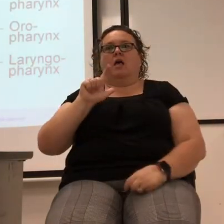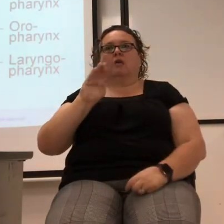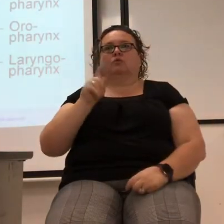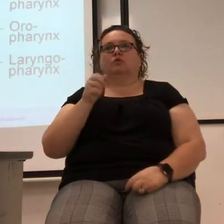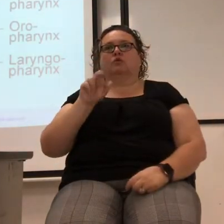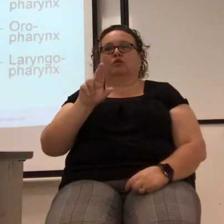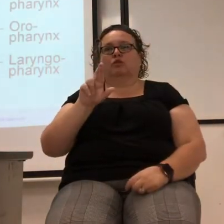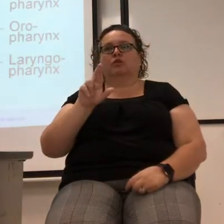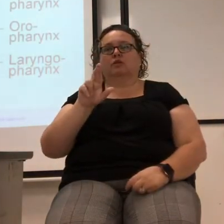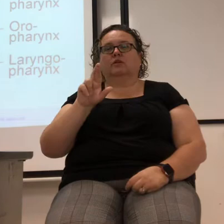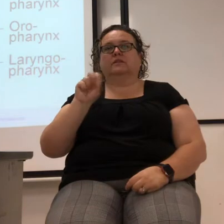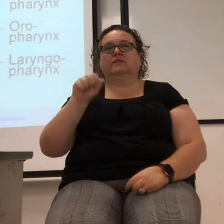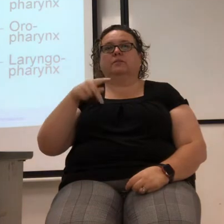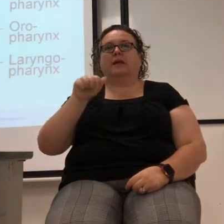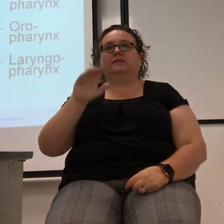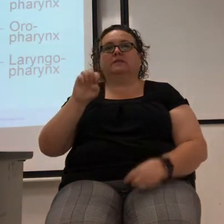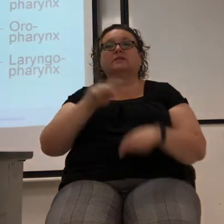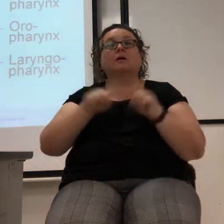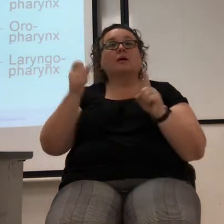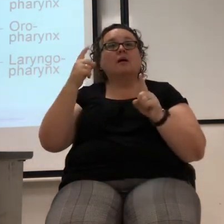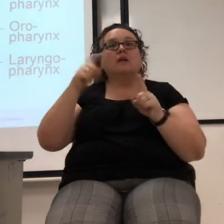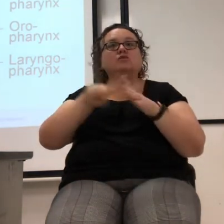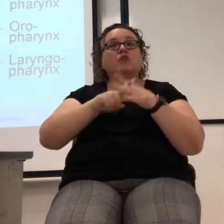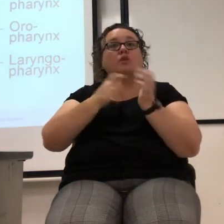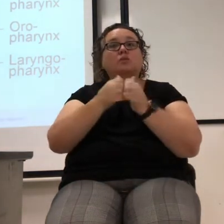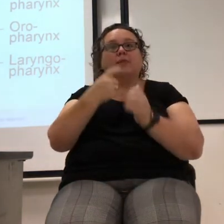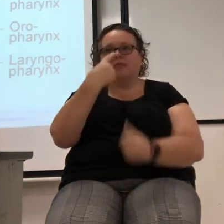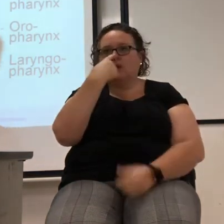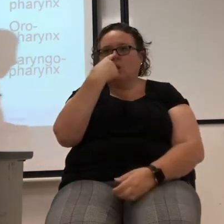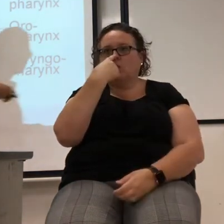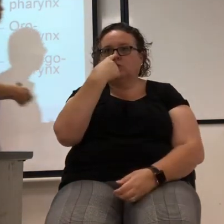but it starts with the nose.